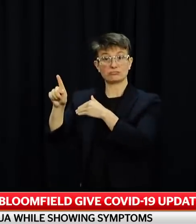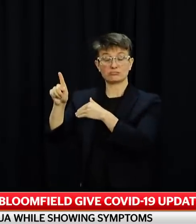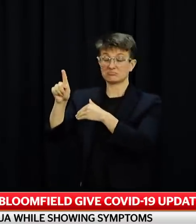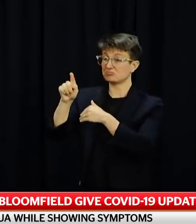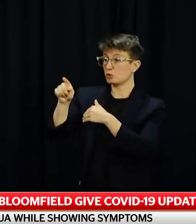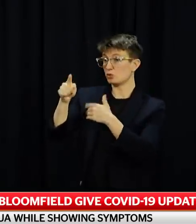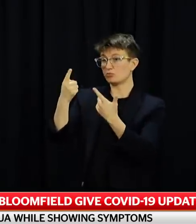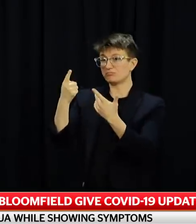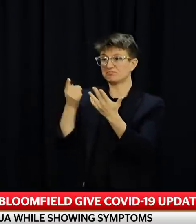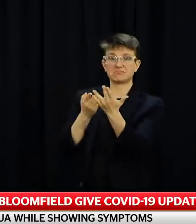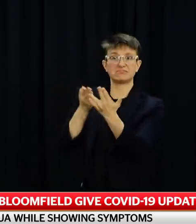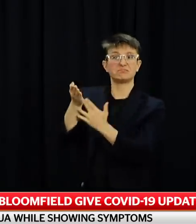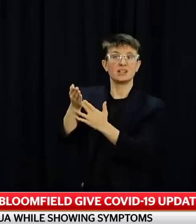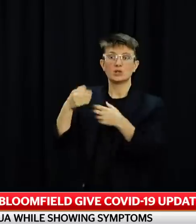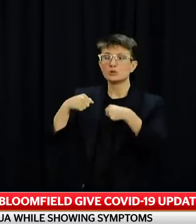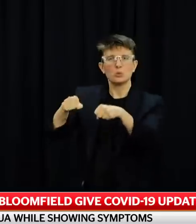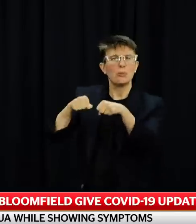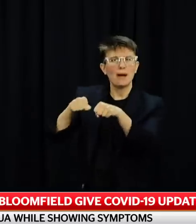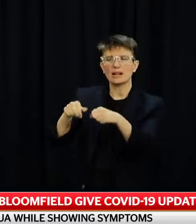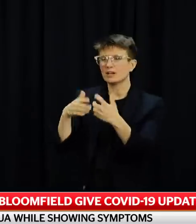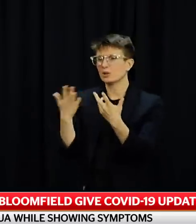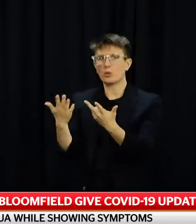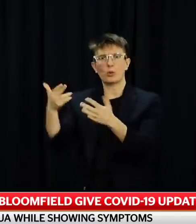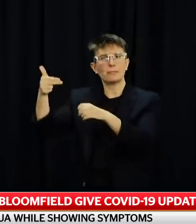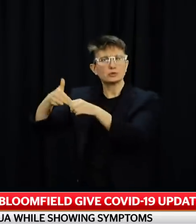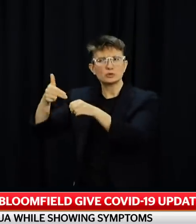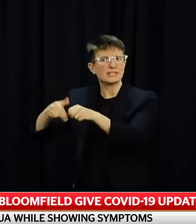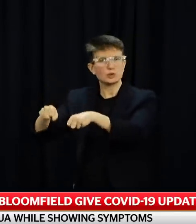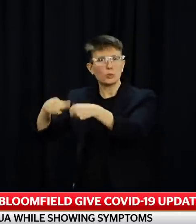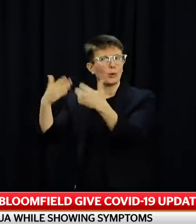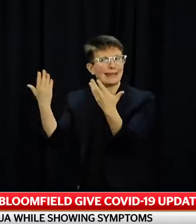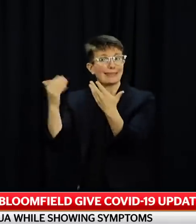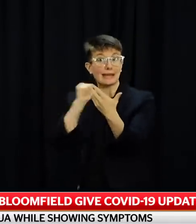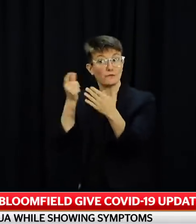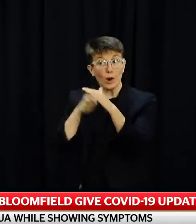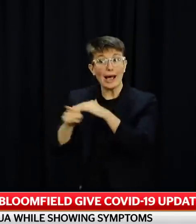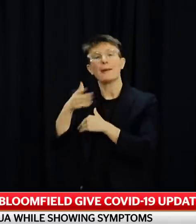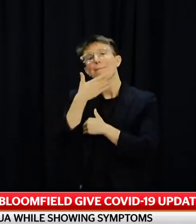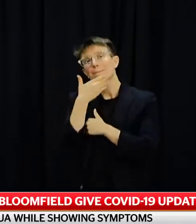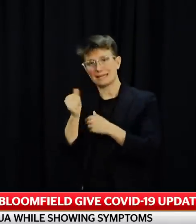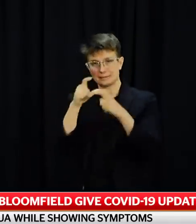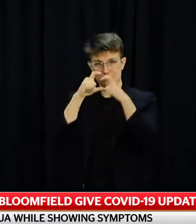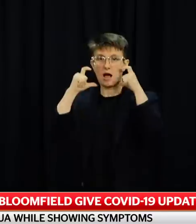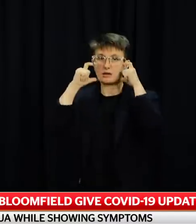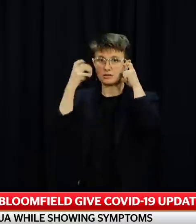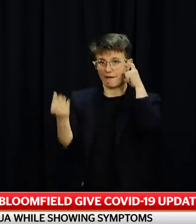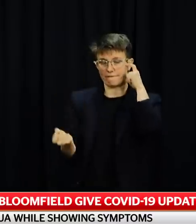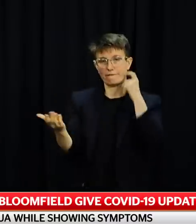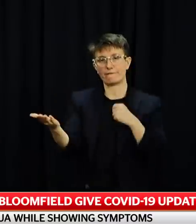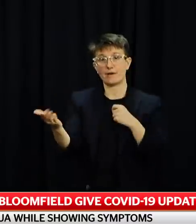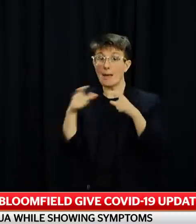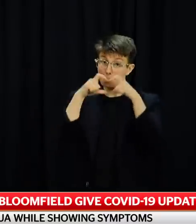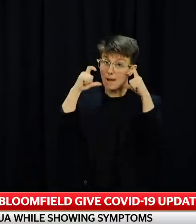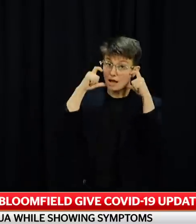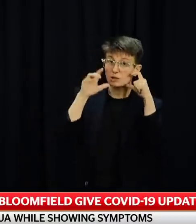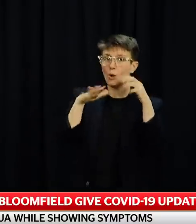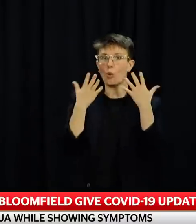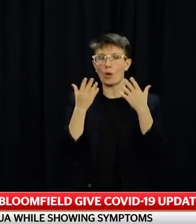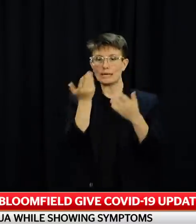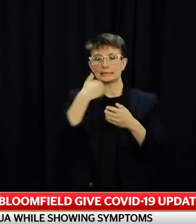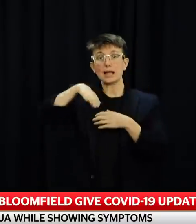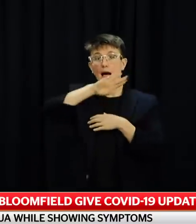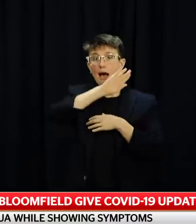those services that are operating at level 3. A mask or any face covering such as scarf or